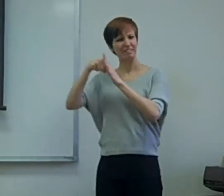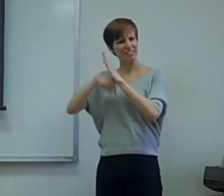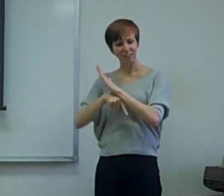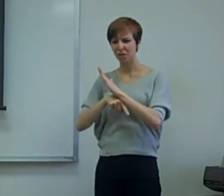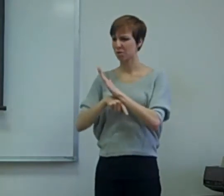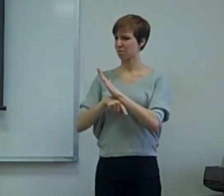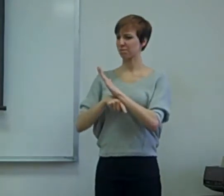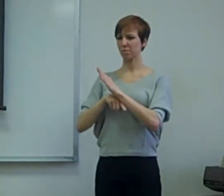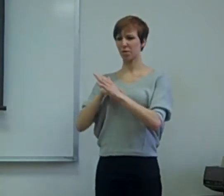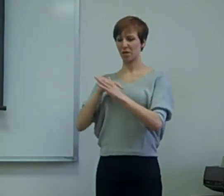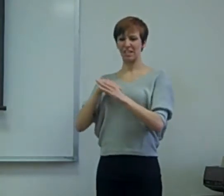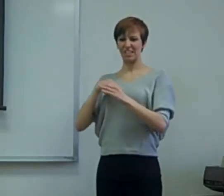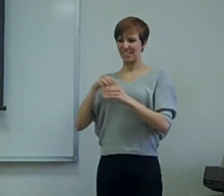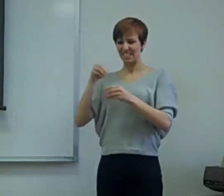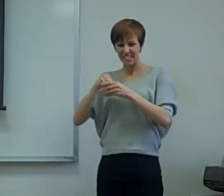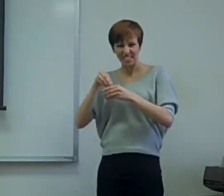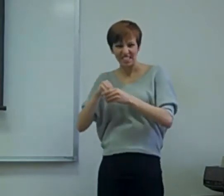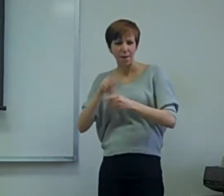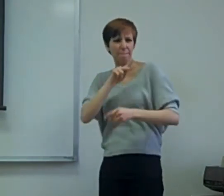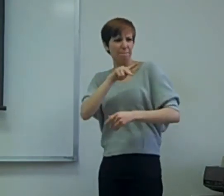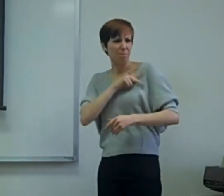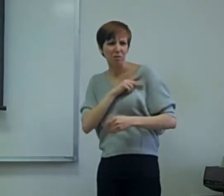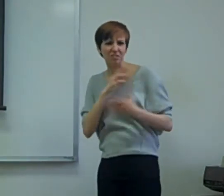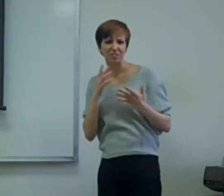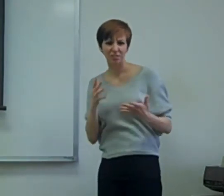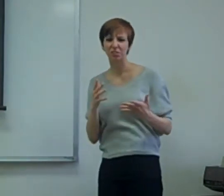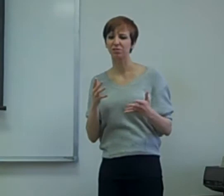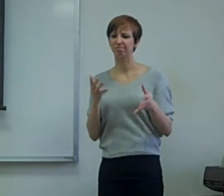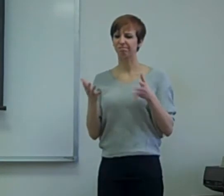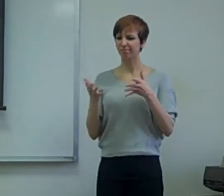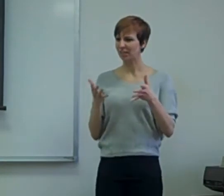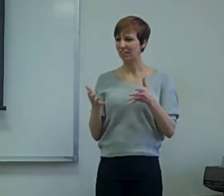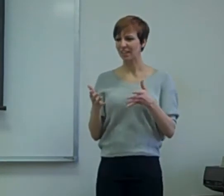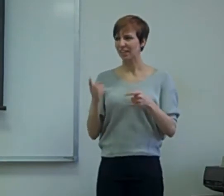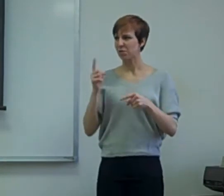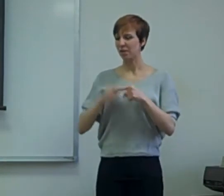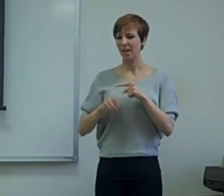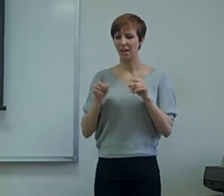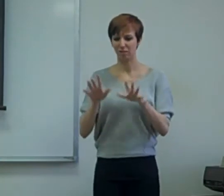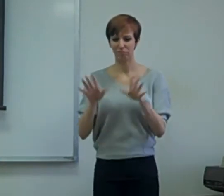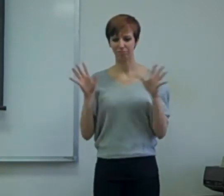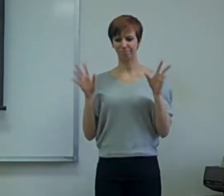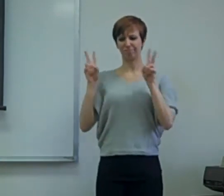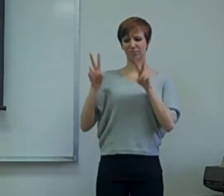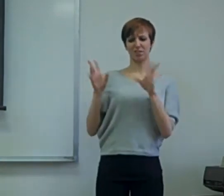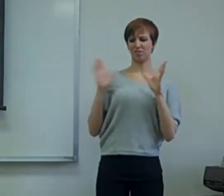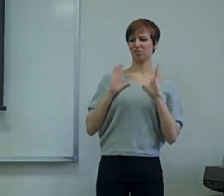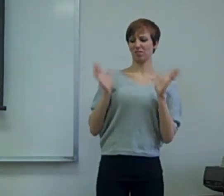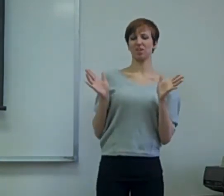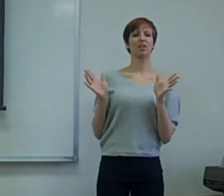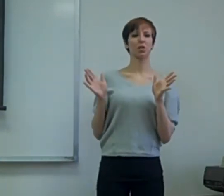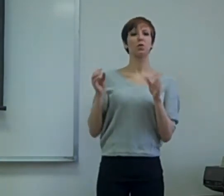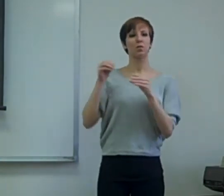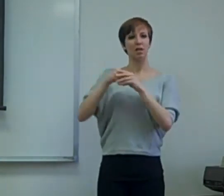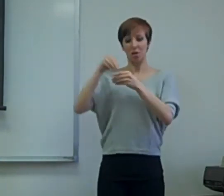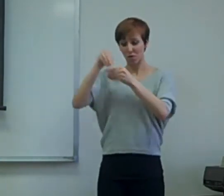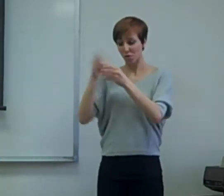reality. It's more about, you can't objectively stand back and look at it. It's really something that's